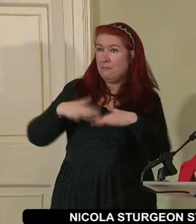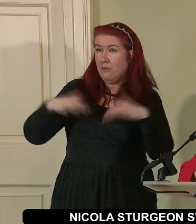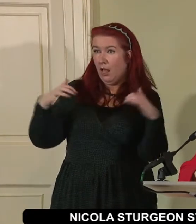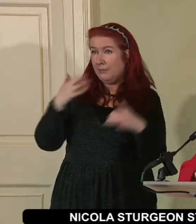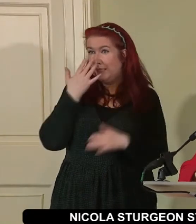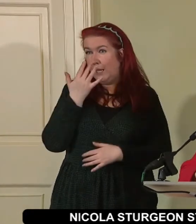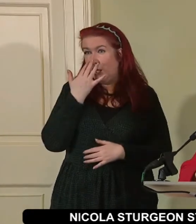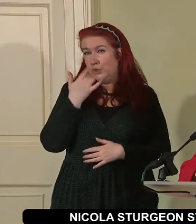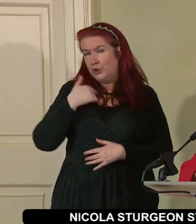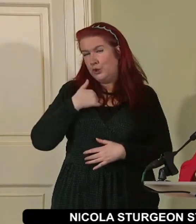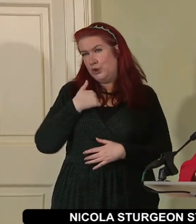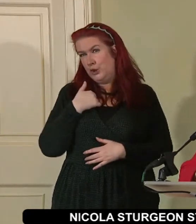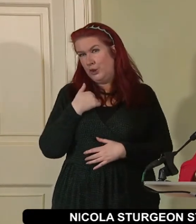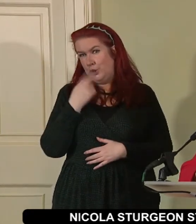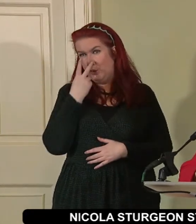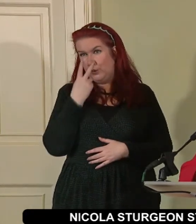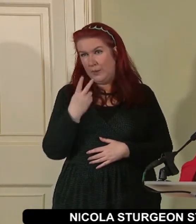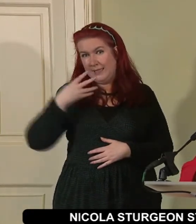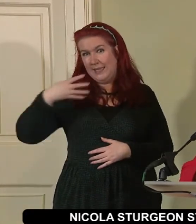was,